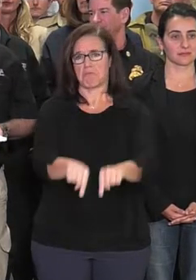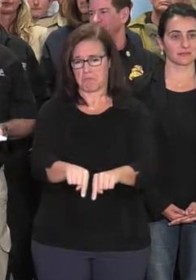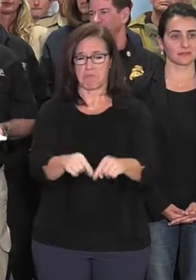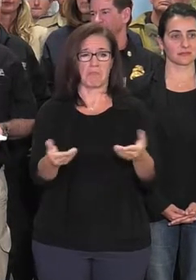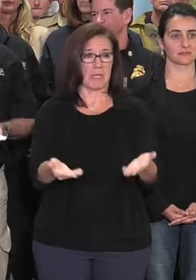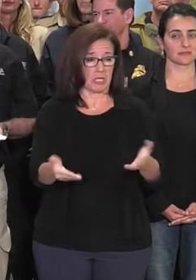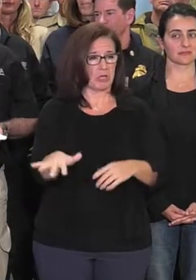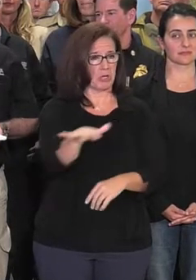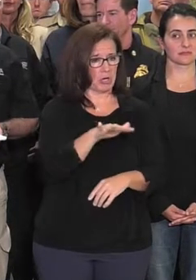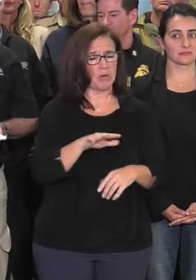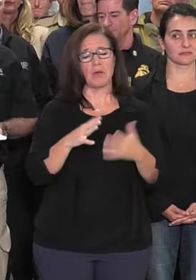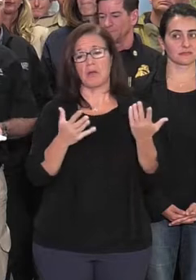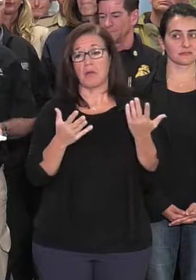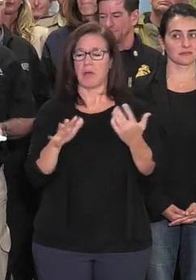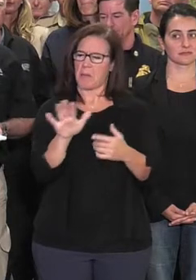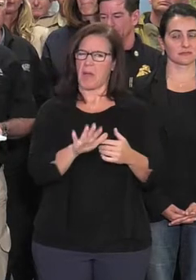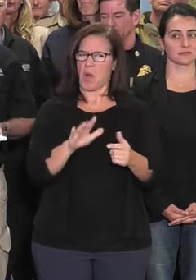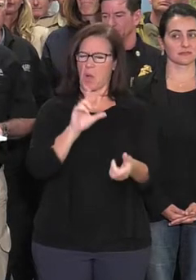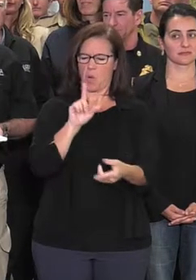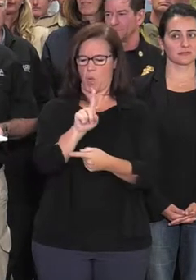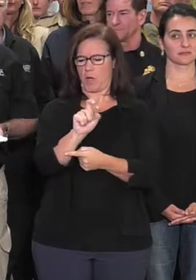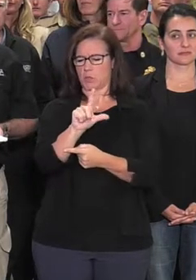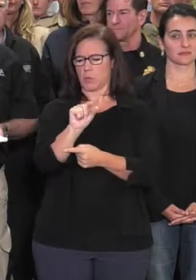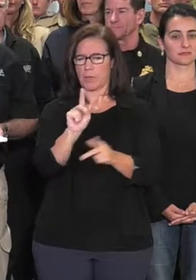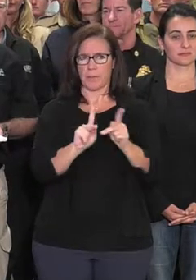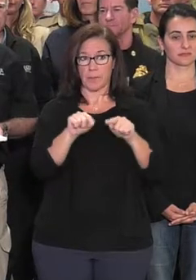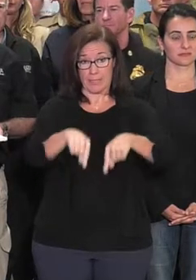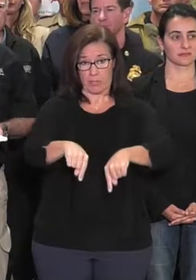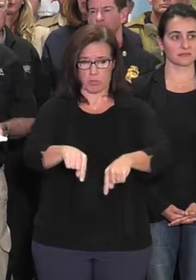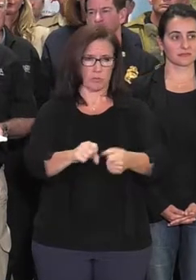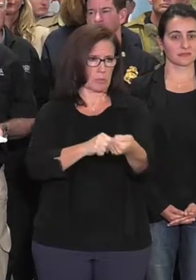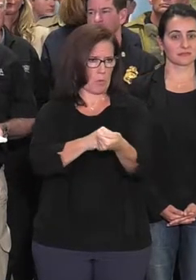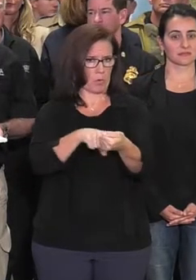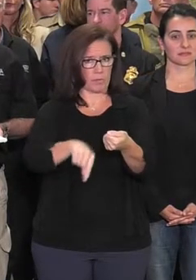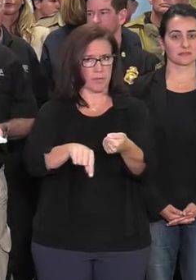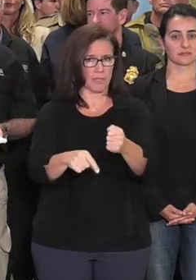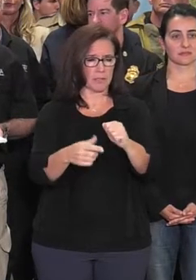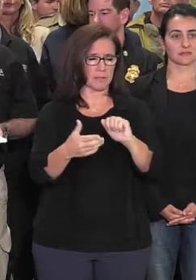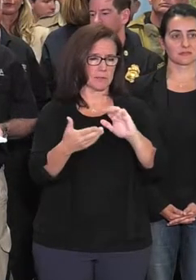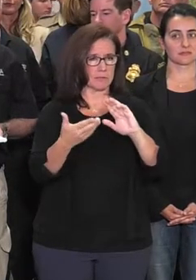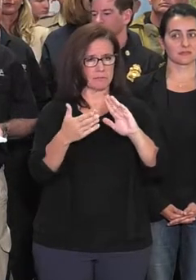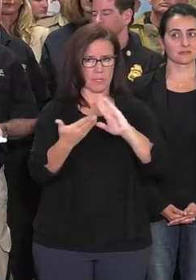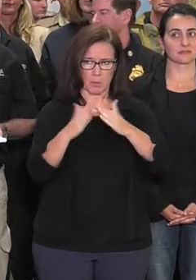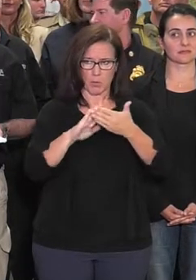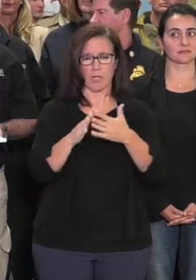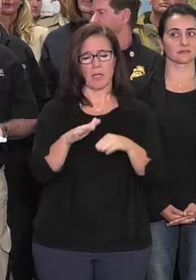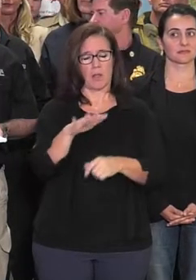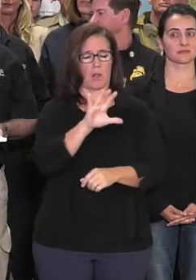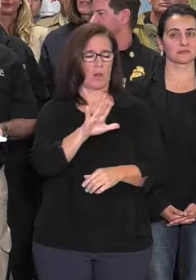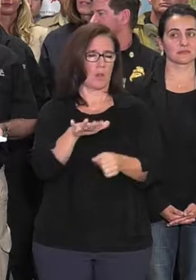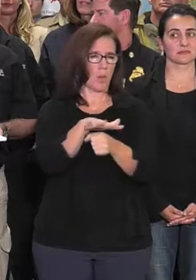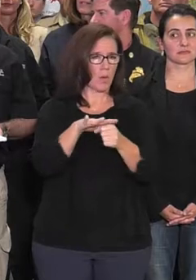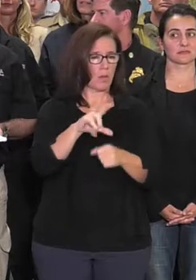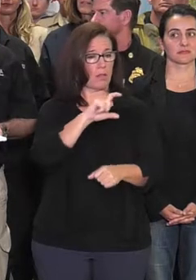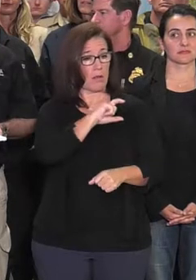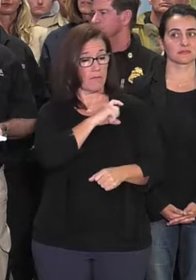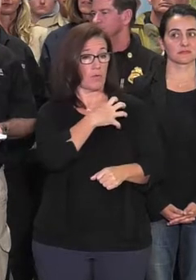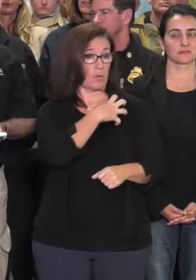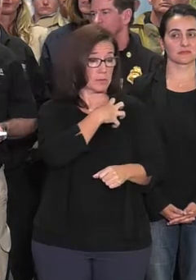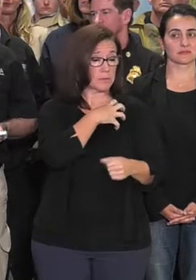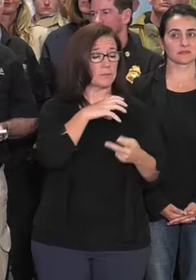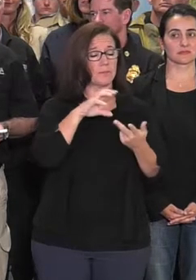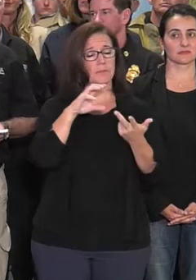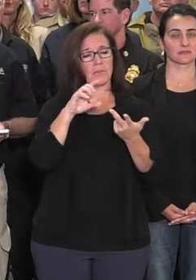120 or so that are committed here on this fire that are supporting local law enforcement with regards to traffic stops and